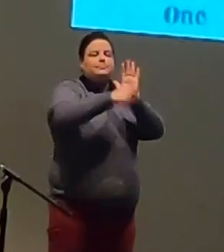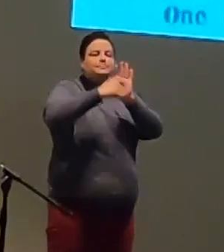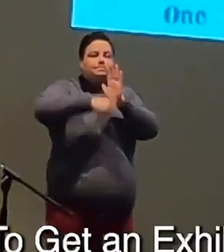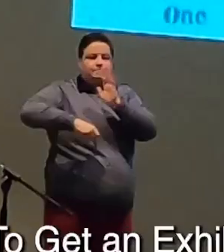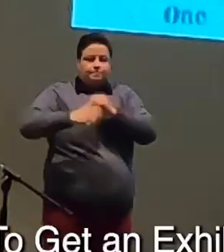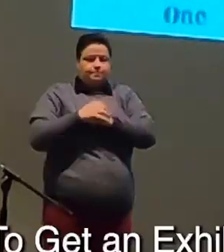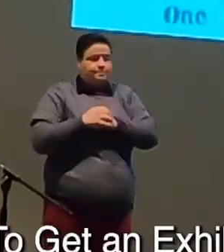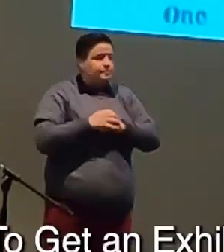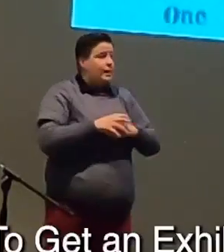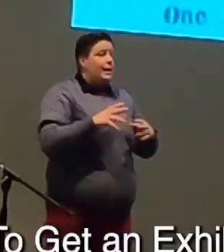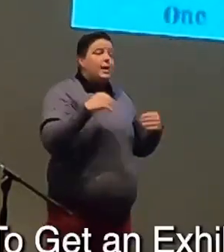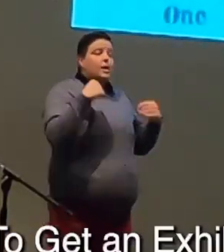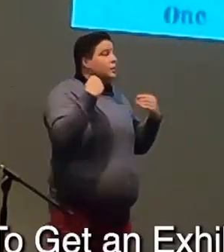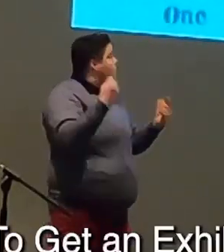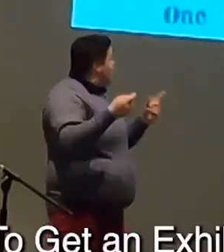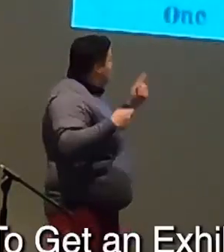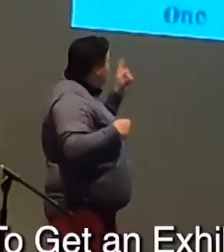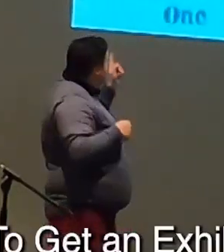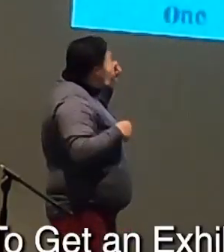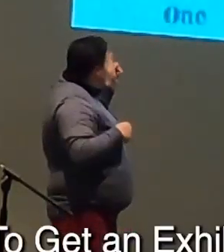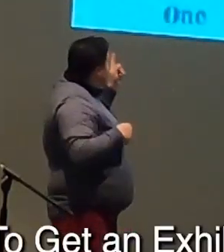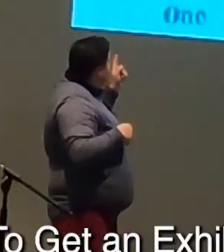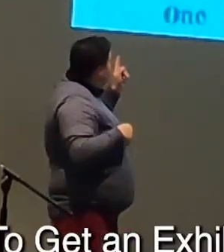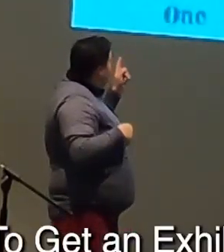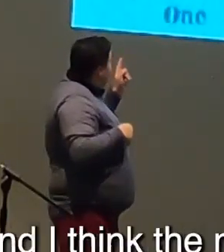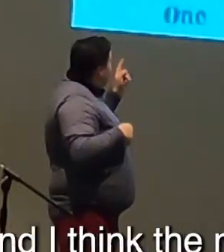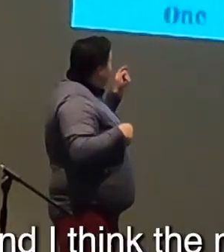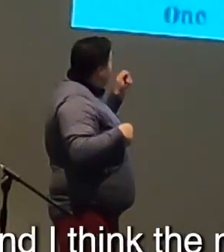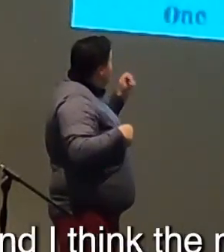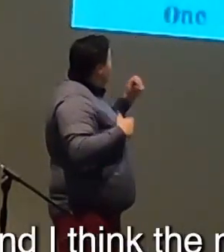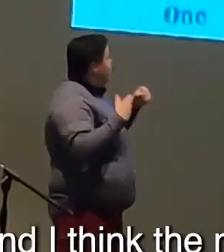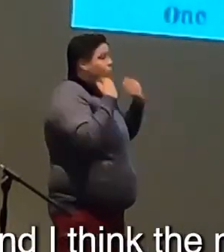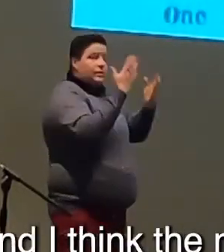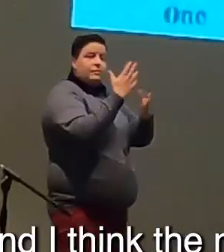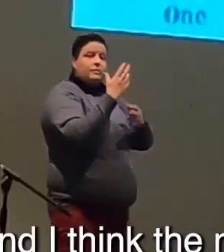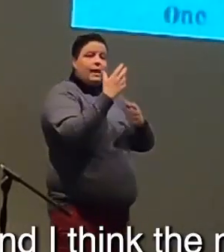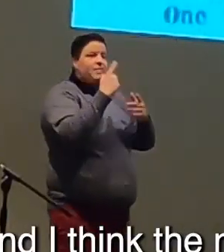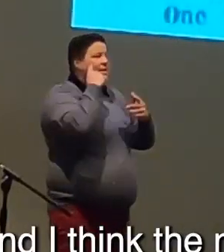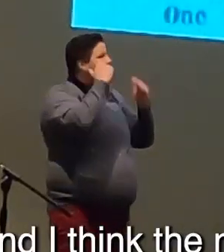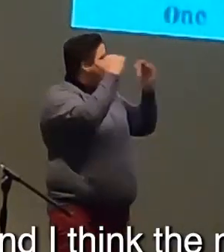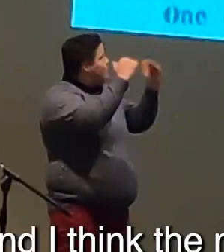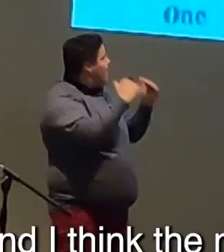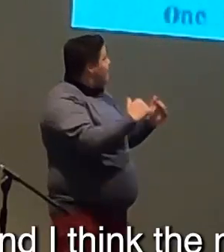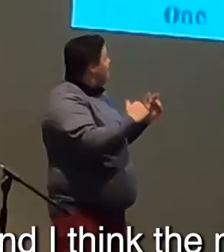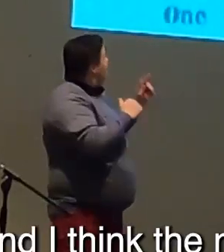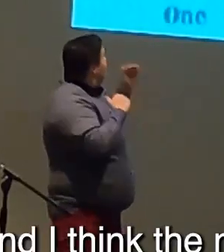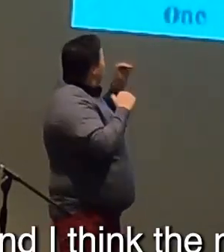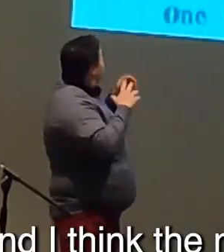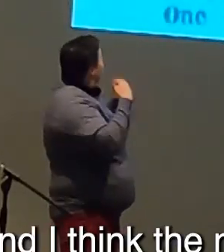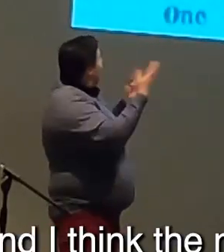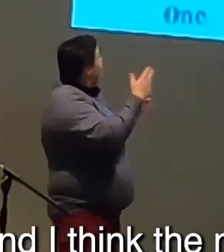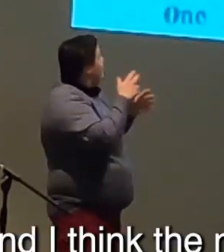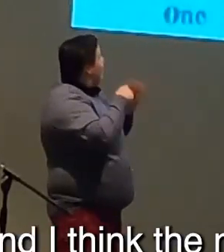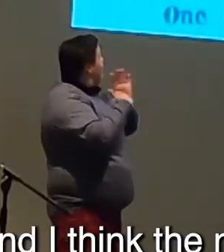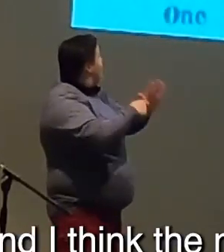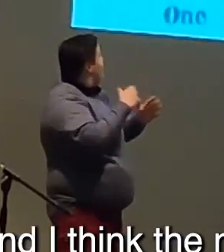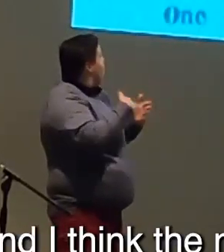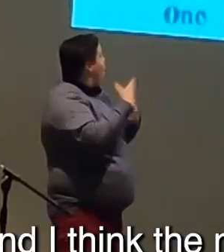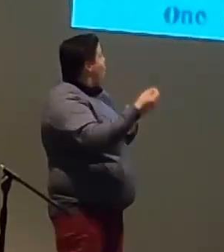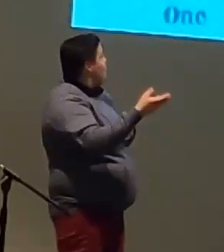Subheadlines read, to give an exhibition of their own next winter. And I think the next line really summarizes it